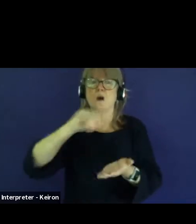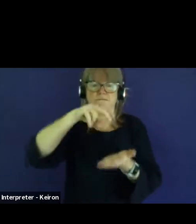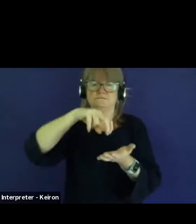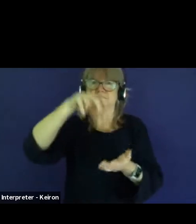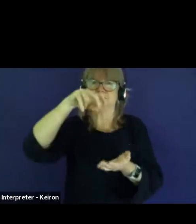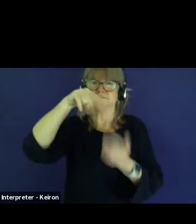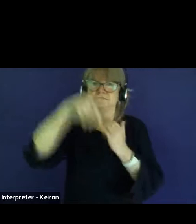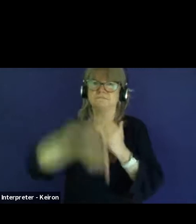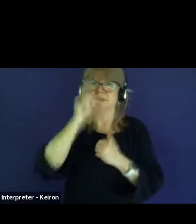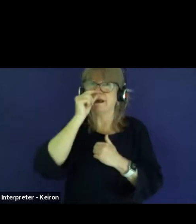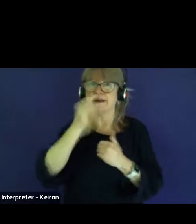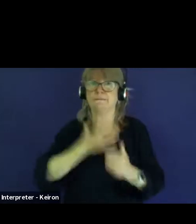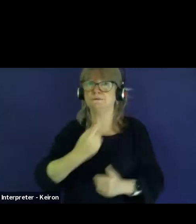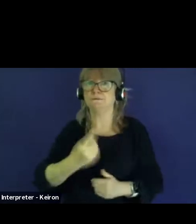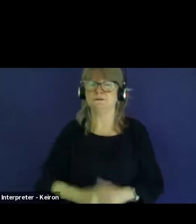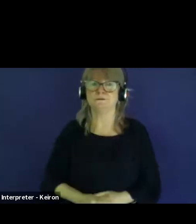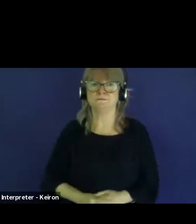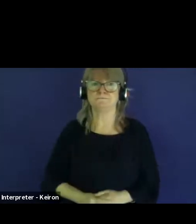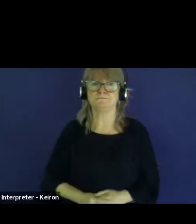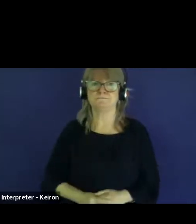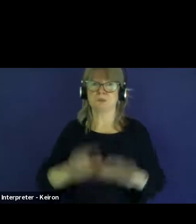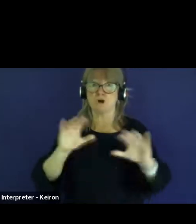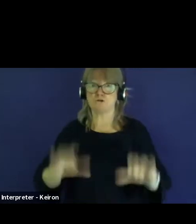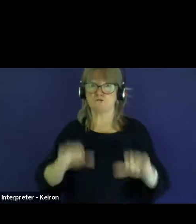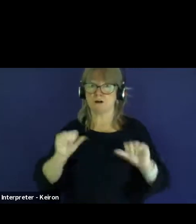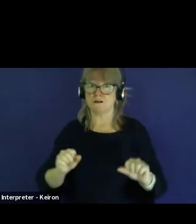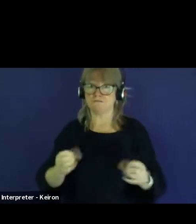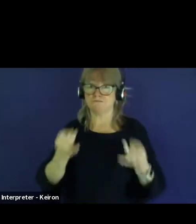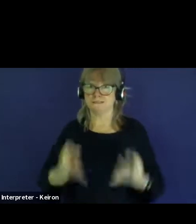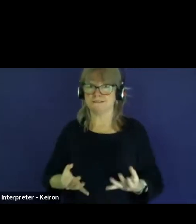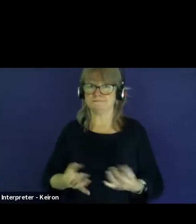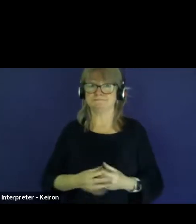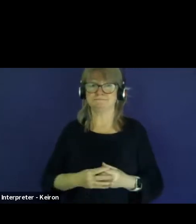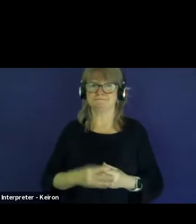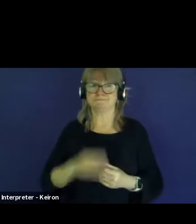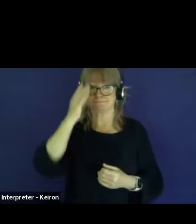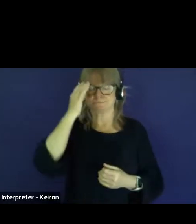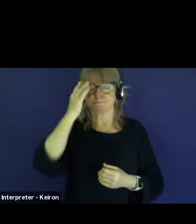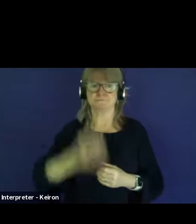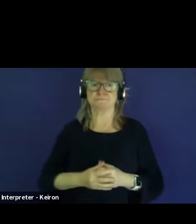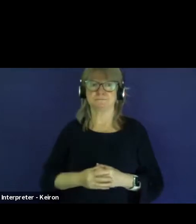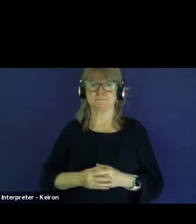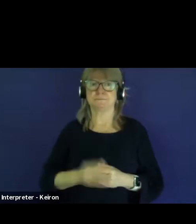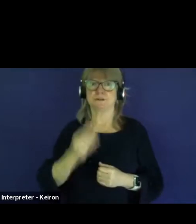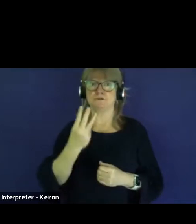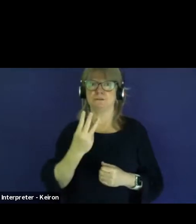to go that full depth. Okay, let's get this started. All right, we'll begin in